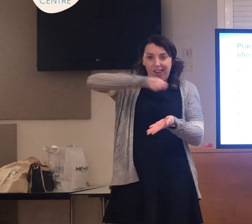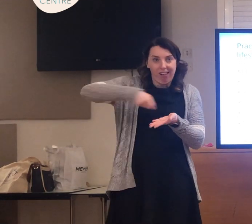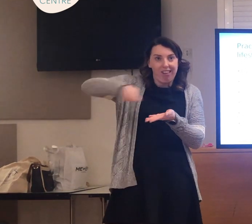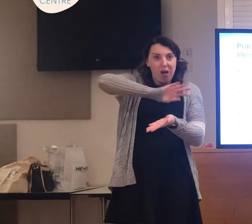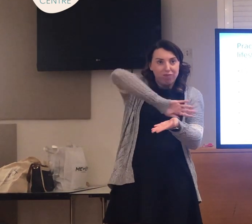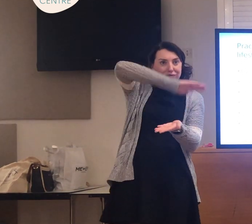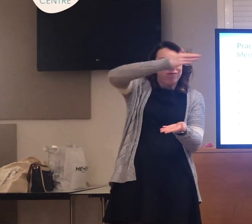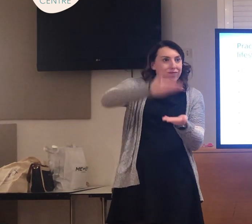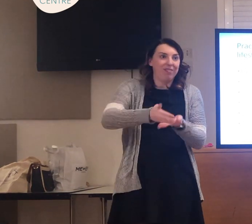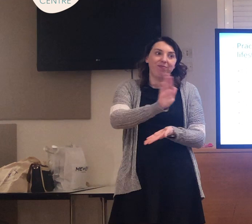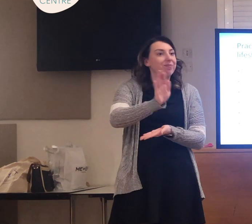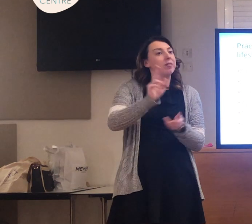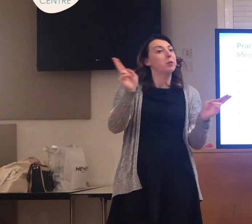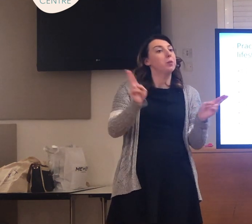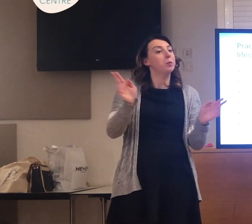eat.